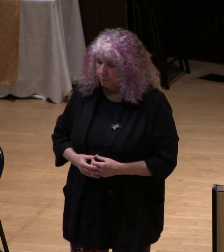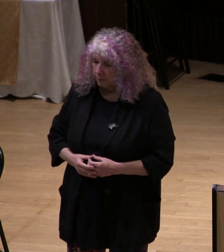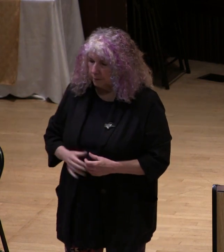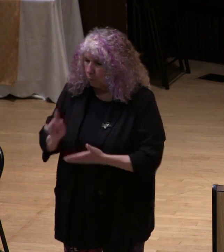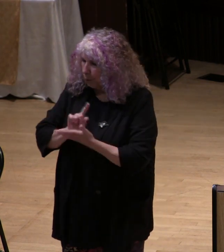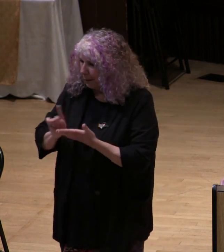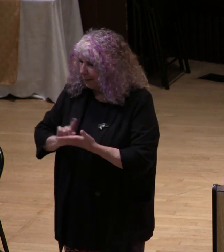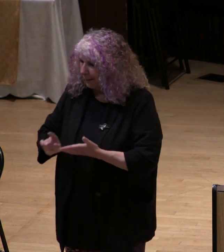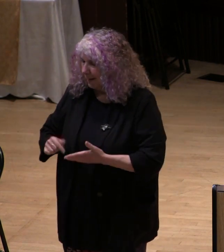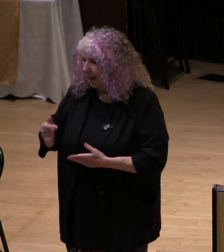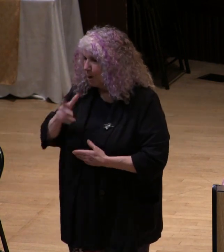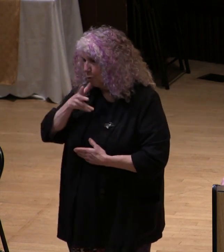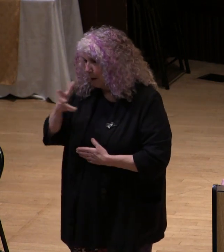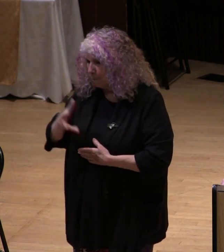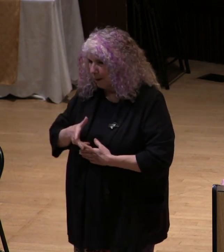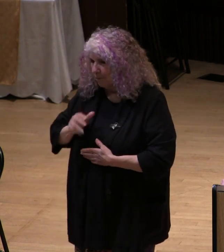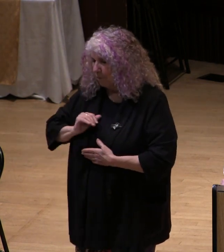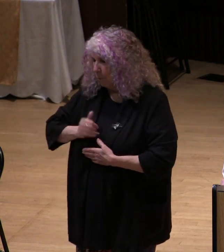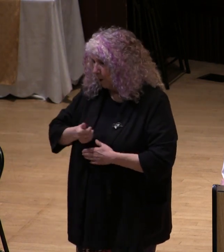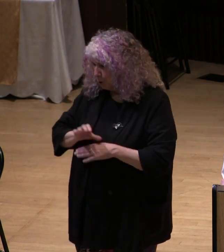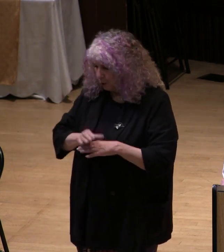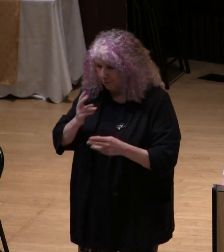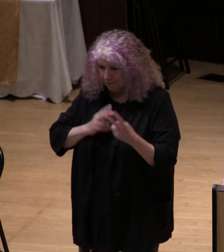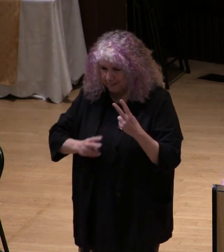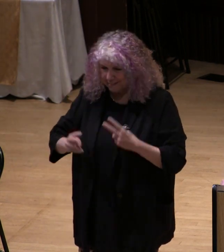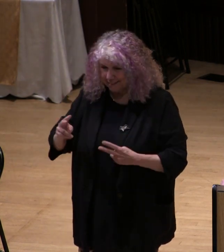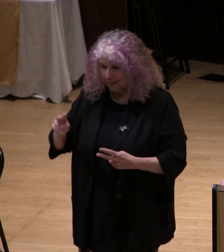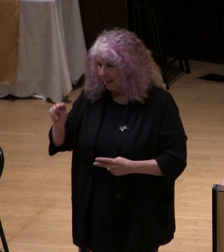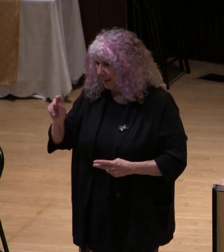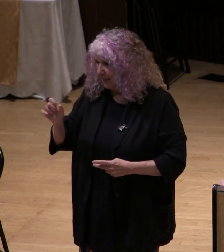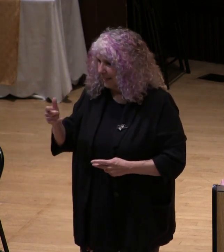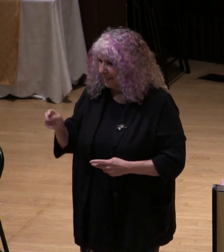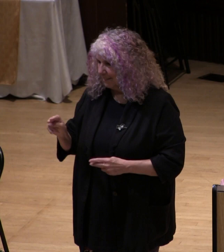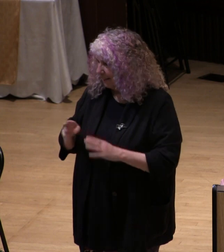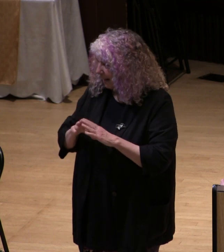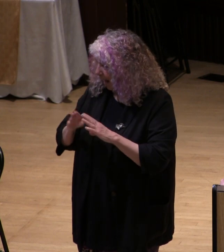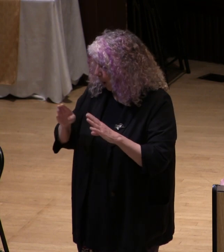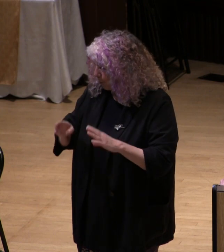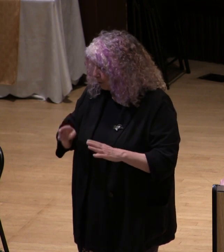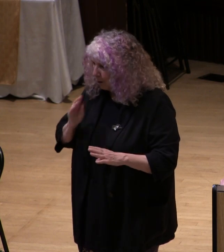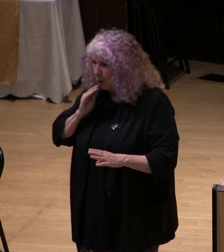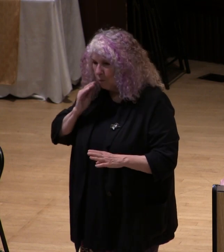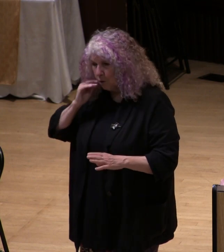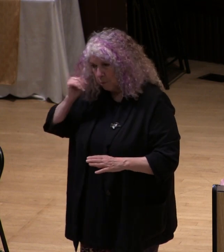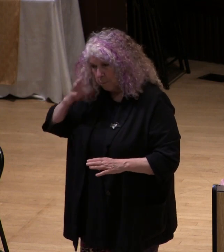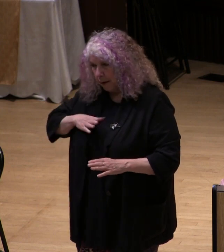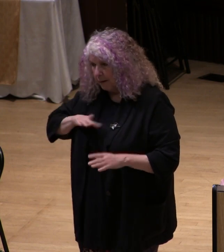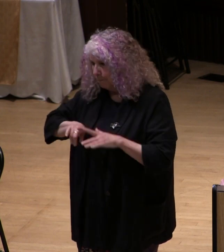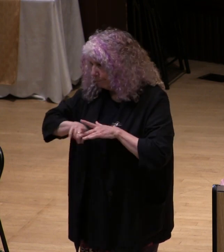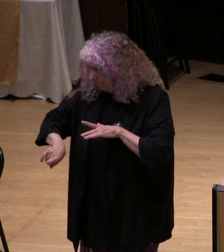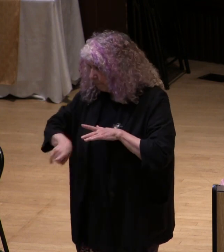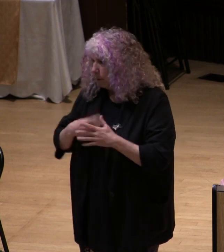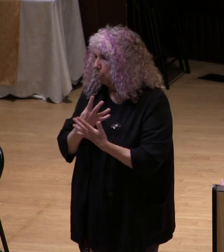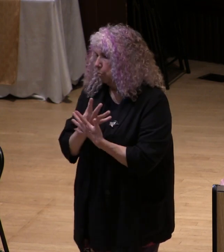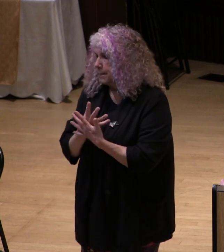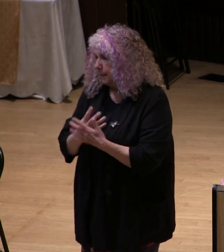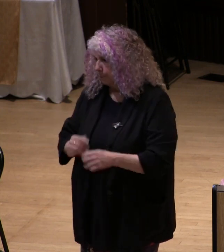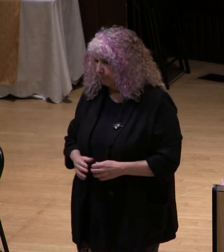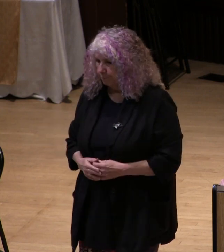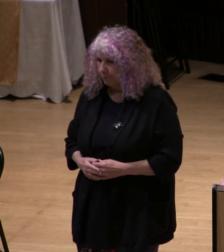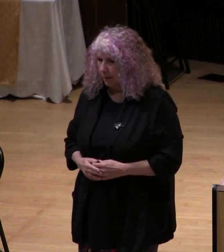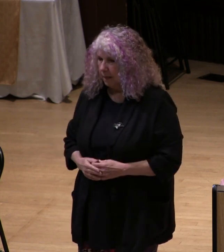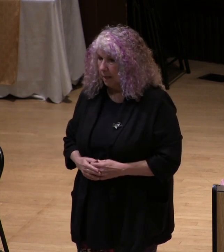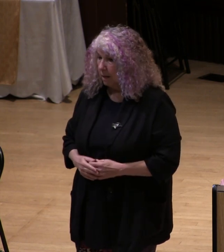Every week, a grandmother from our parish visits Nielsen House, our home for men coming out of prison.